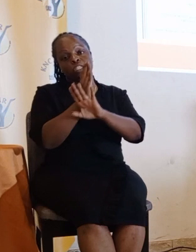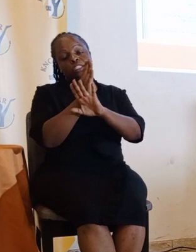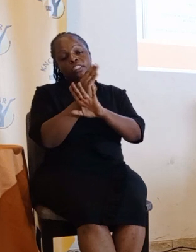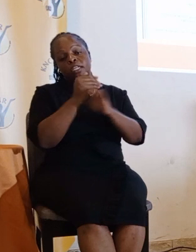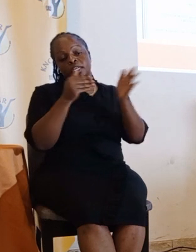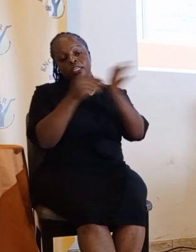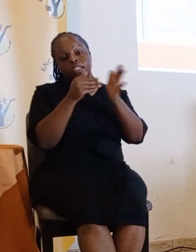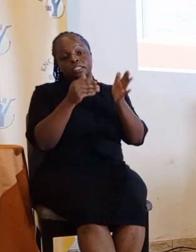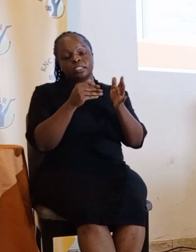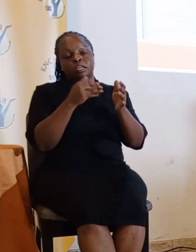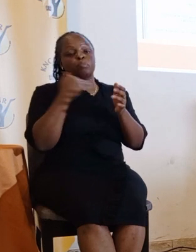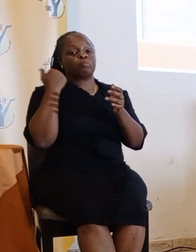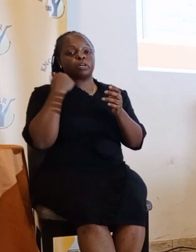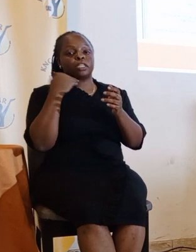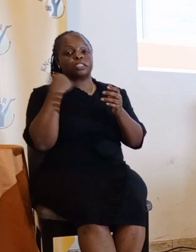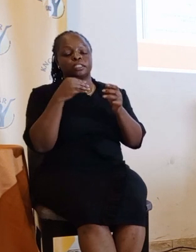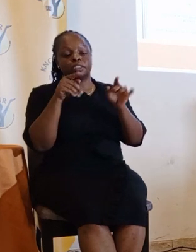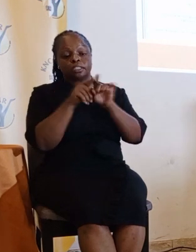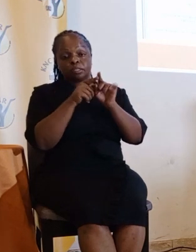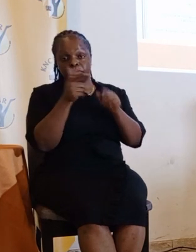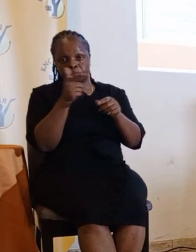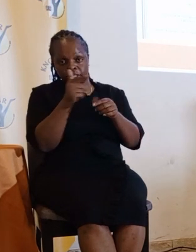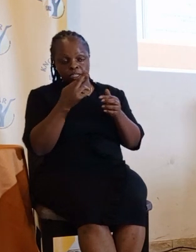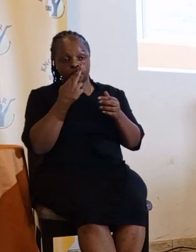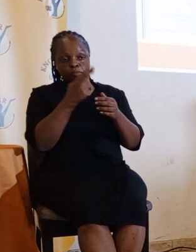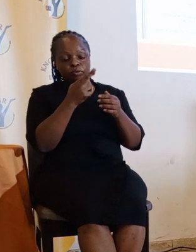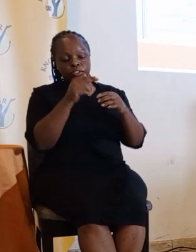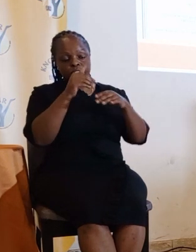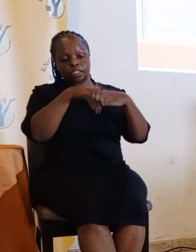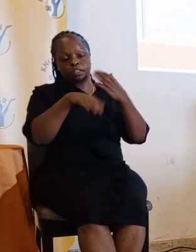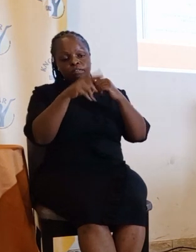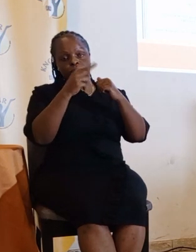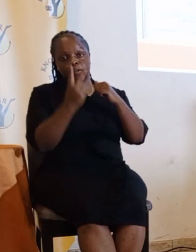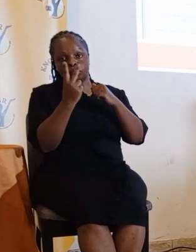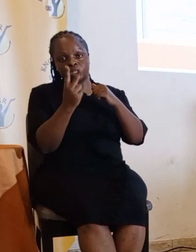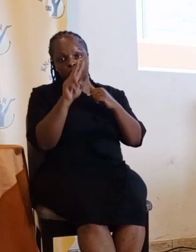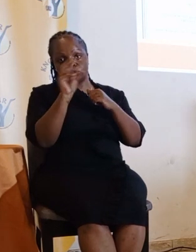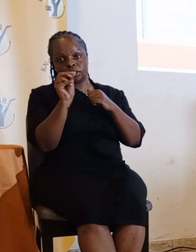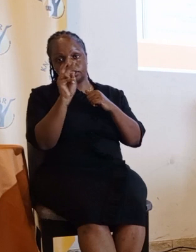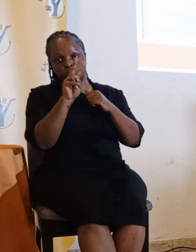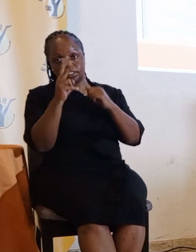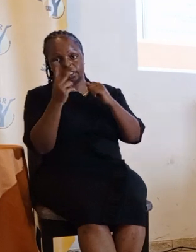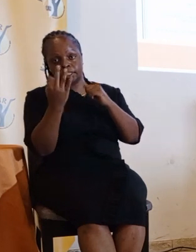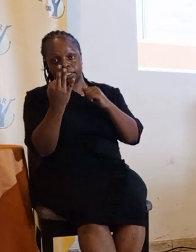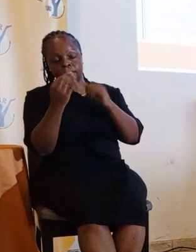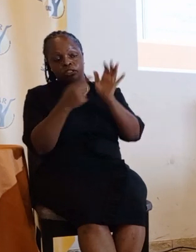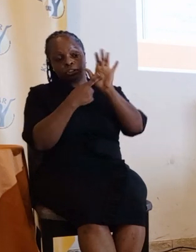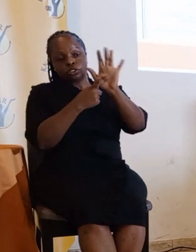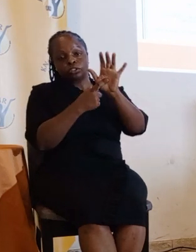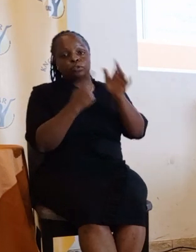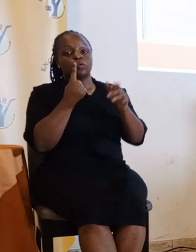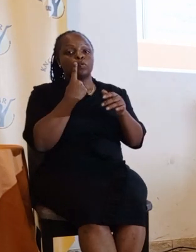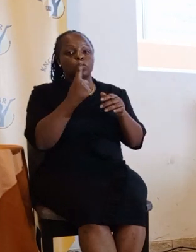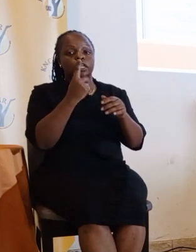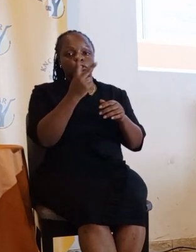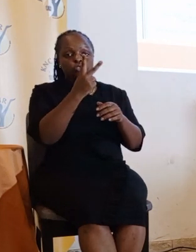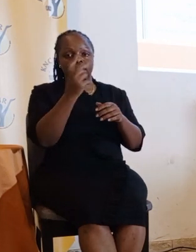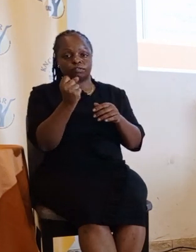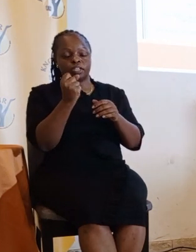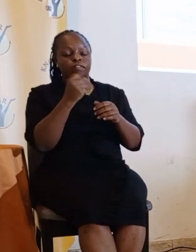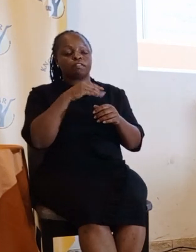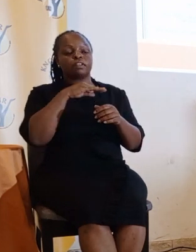banditry. Additionally, media reports as of February 2023 indicated that 125